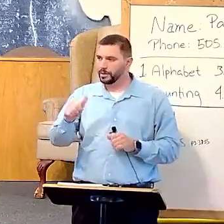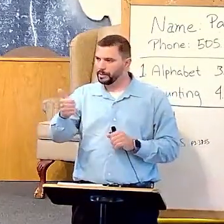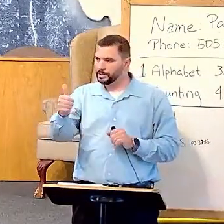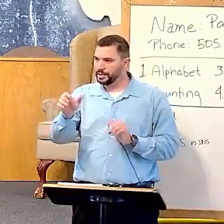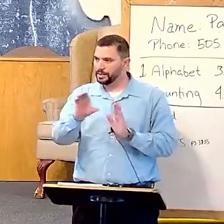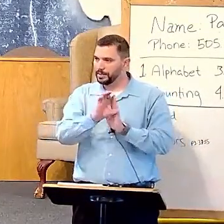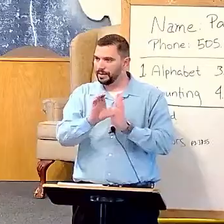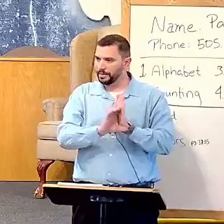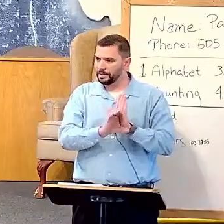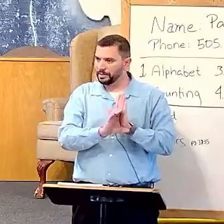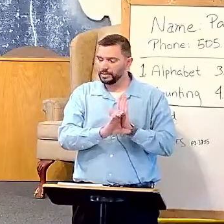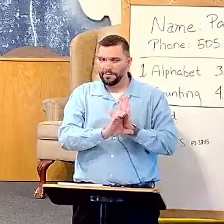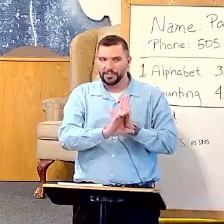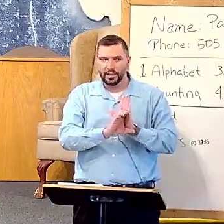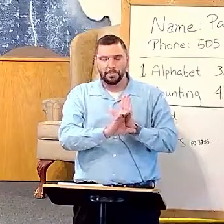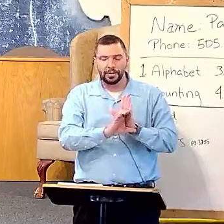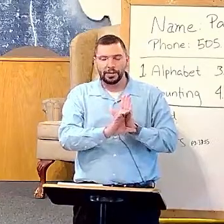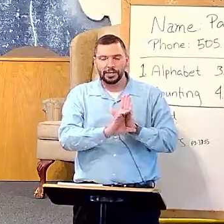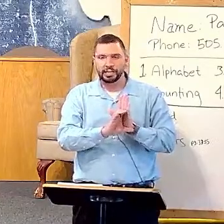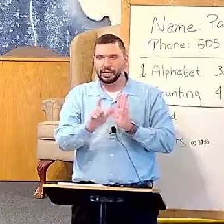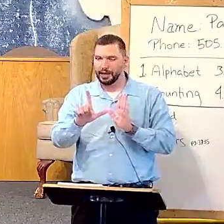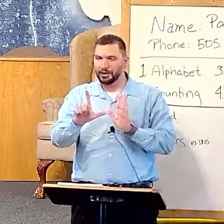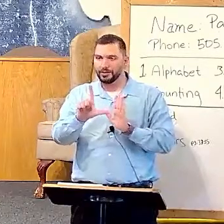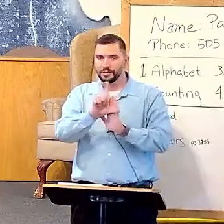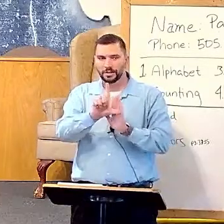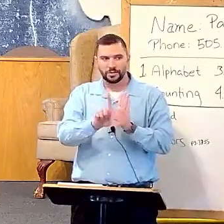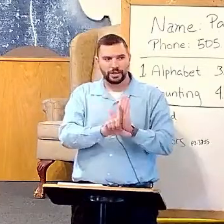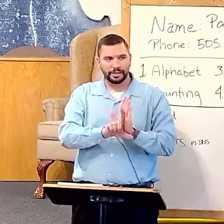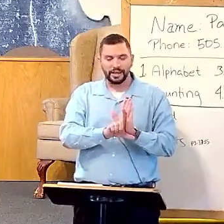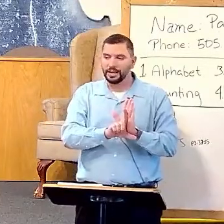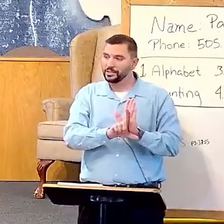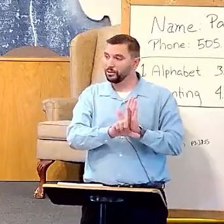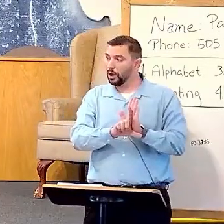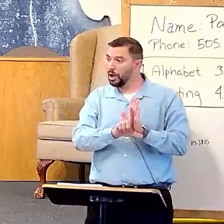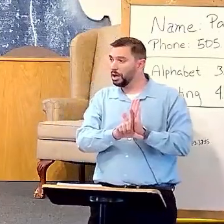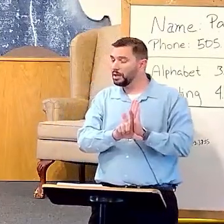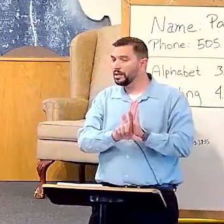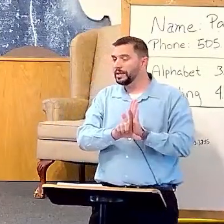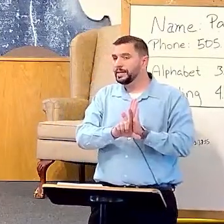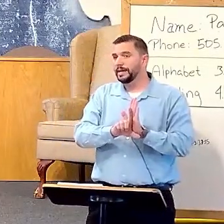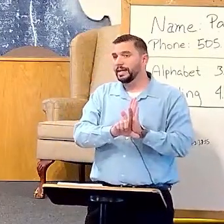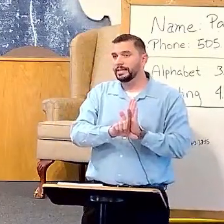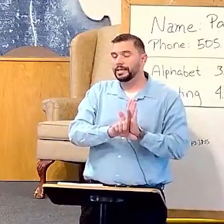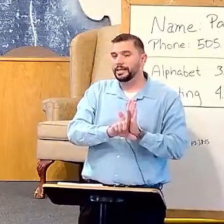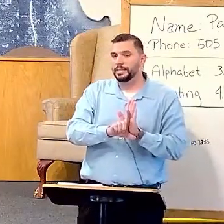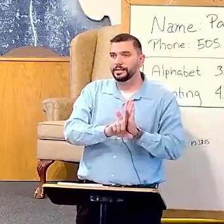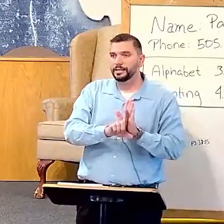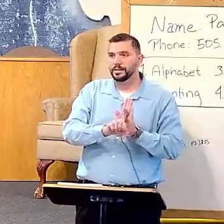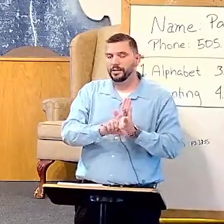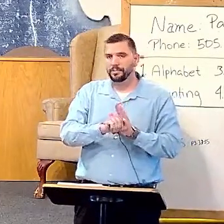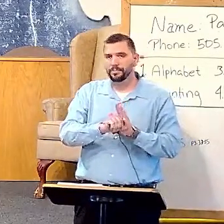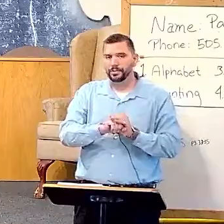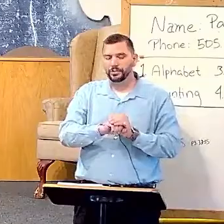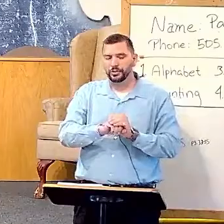10 commandments. But an L going like that is law. And then, so that's